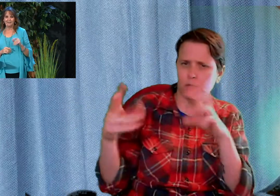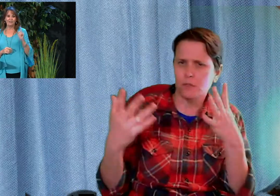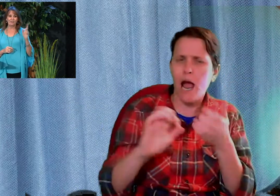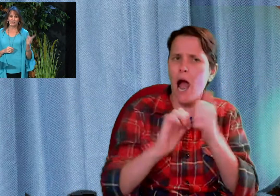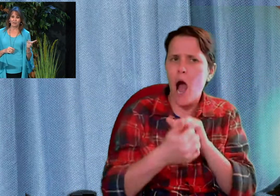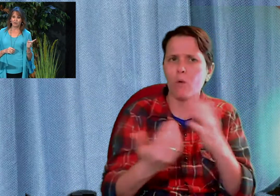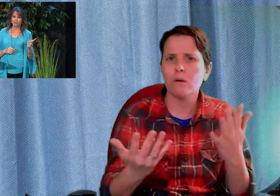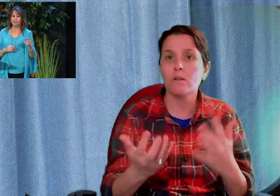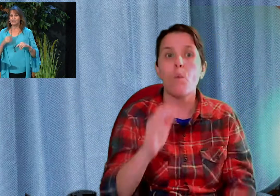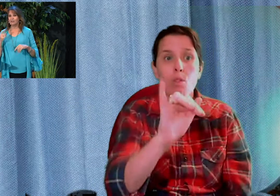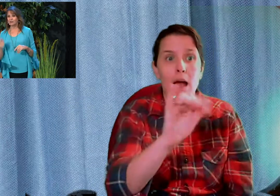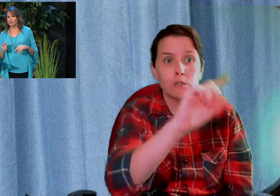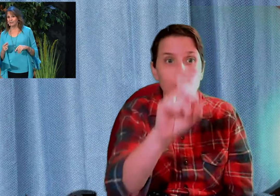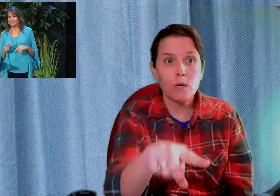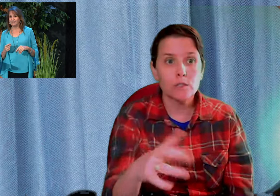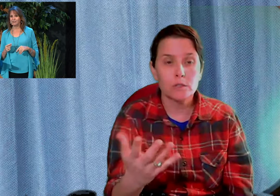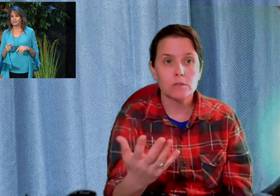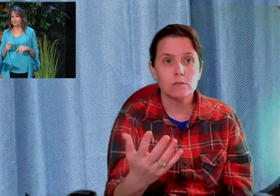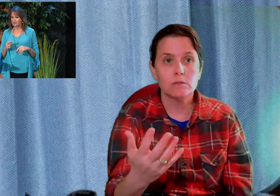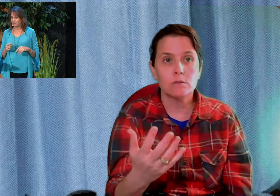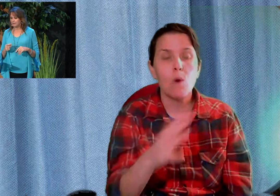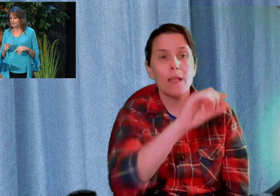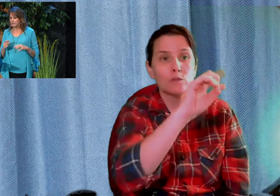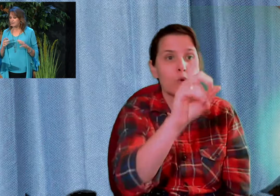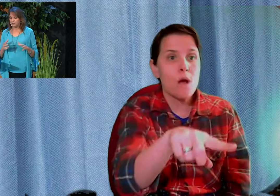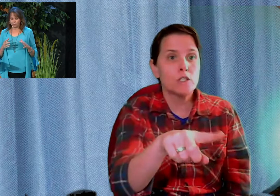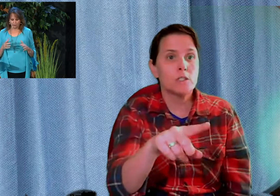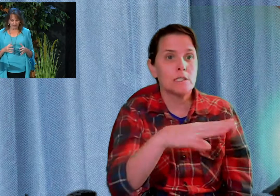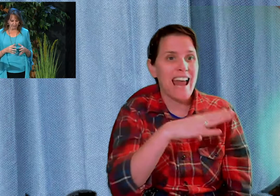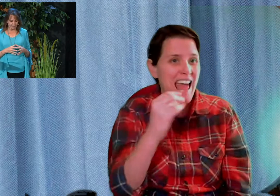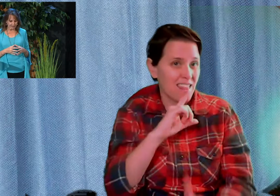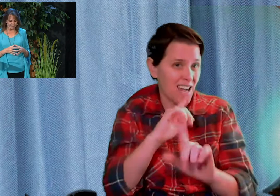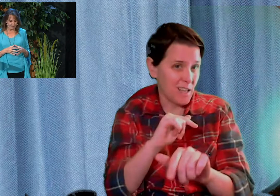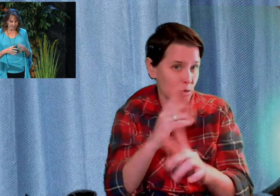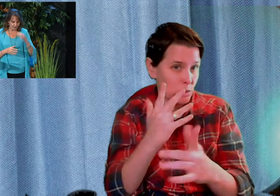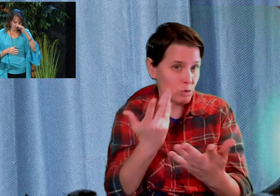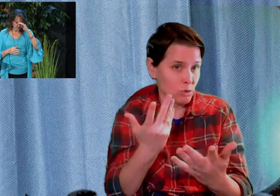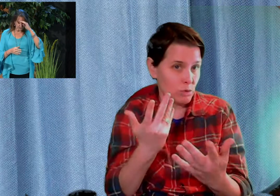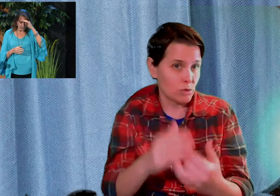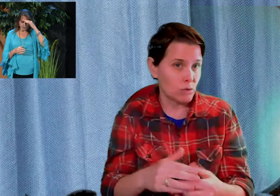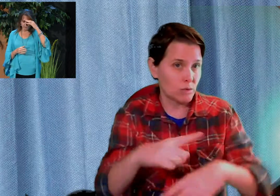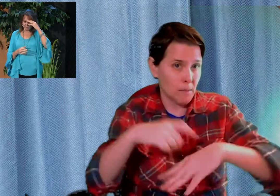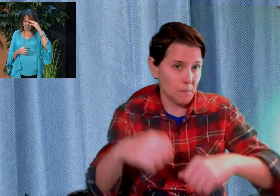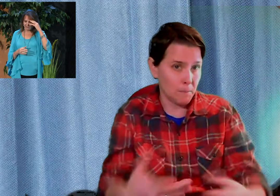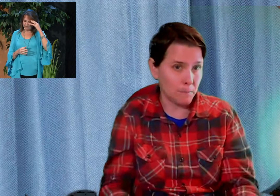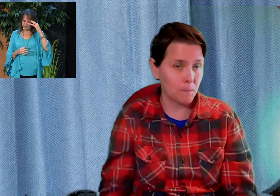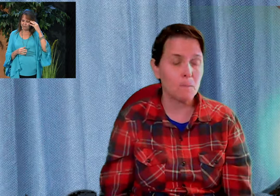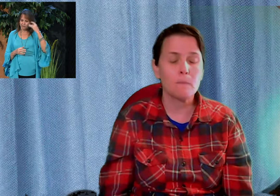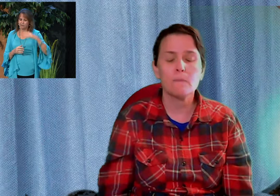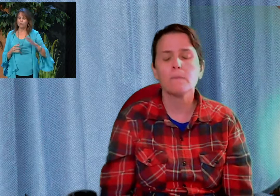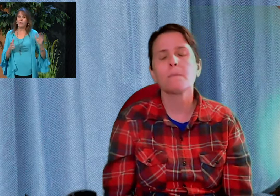key. That's the key question. It's also the key answer, right? So I've had, years ago, my